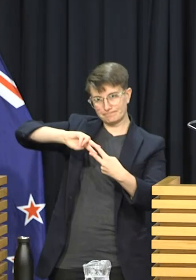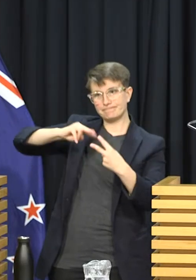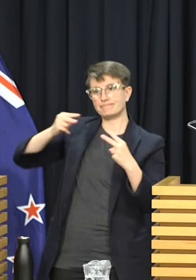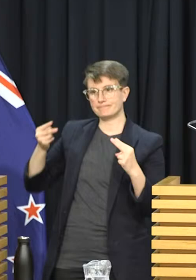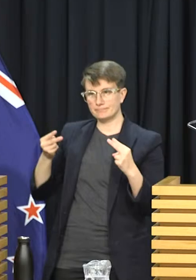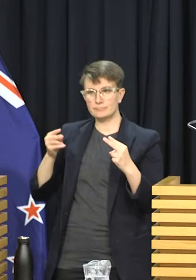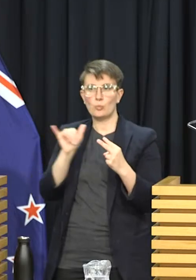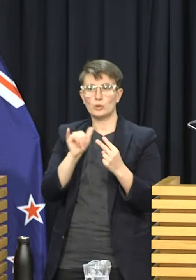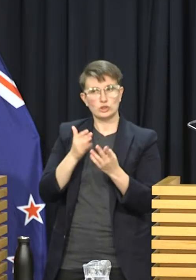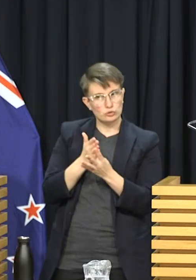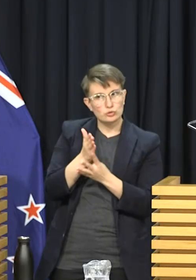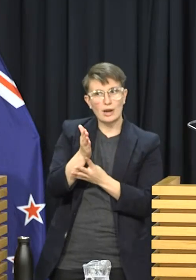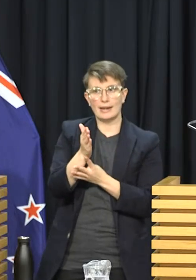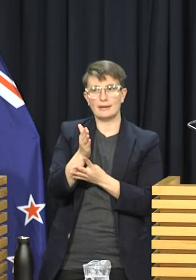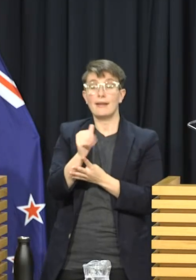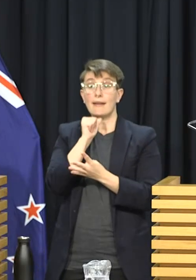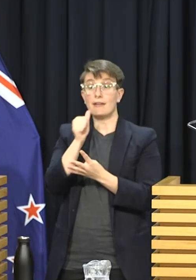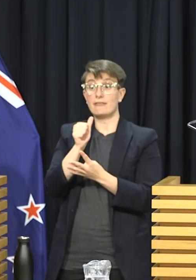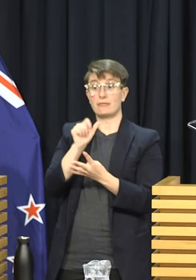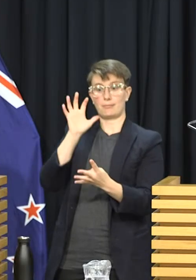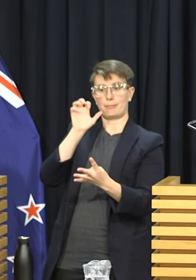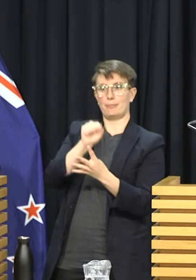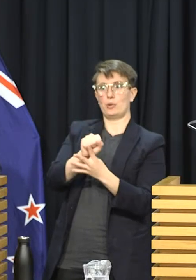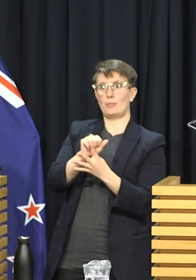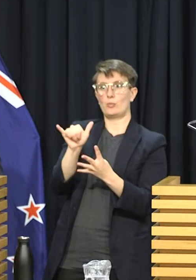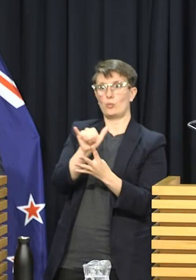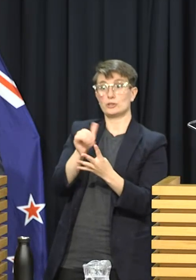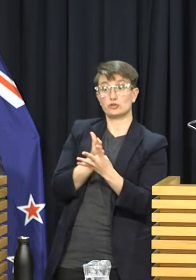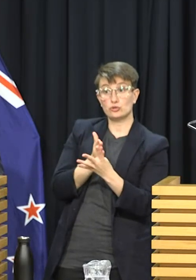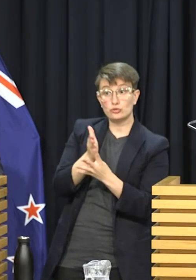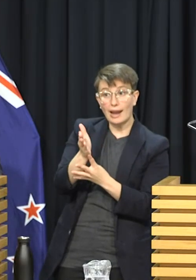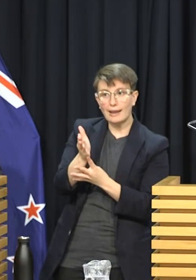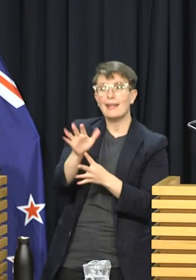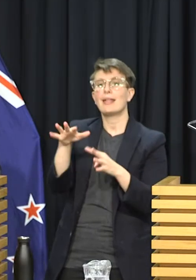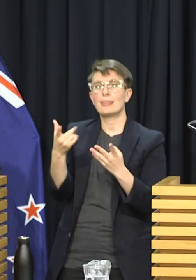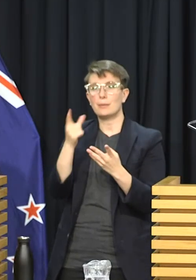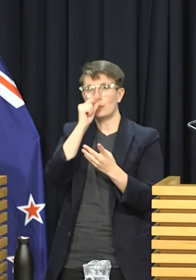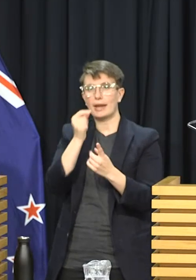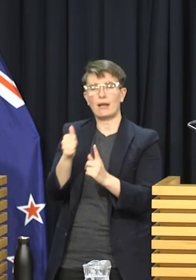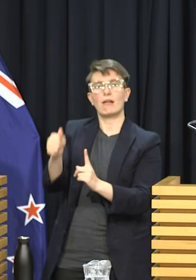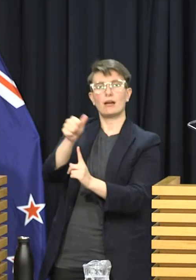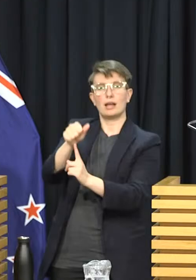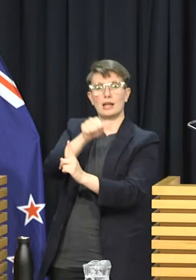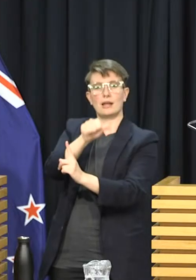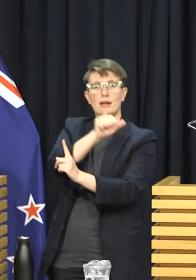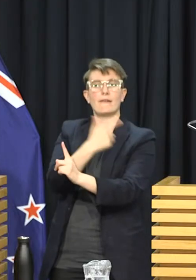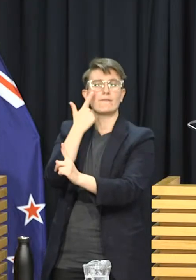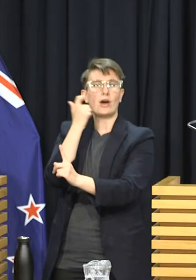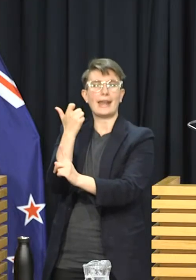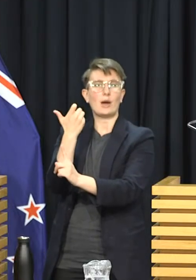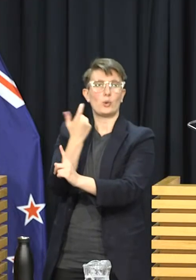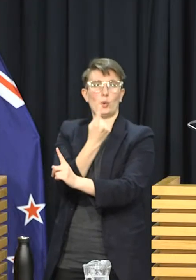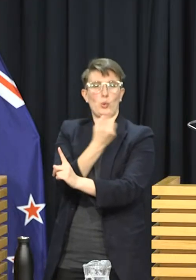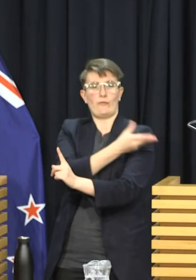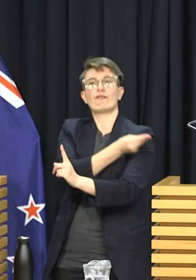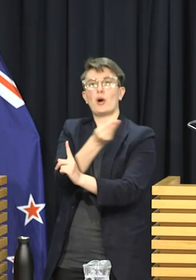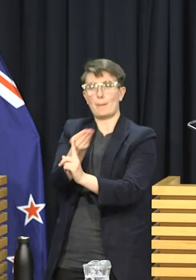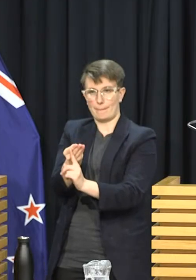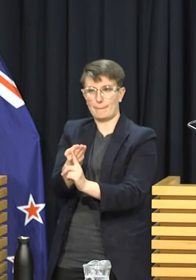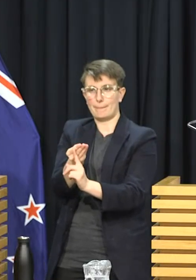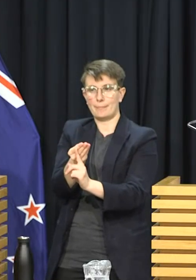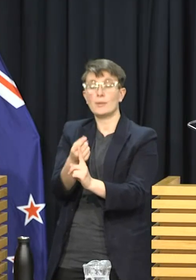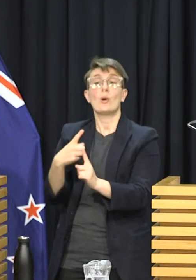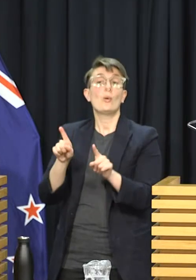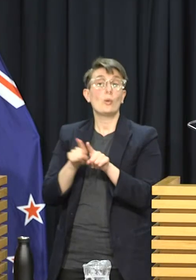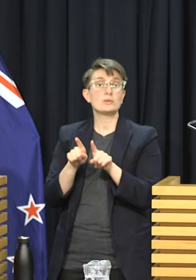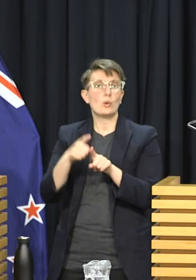link, it may well help us to identify a potential epidemiological link. We will review CCTV. My understanding is